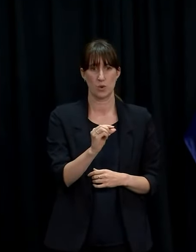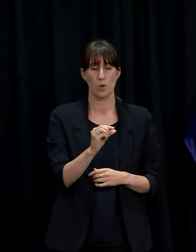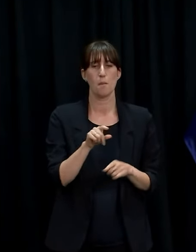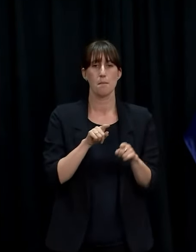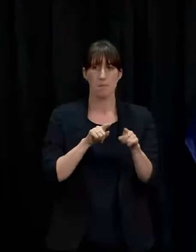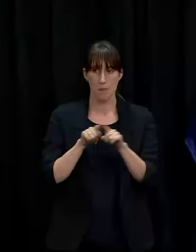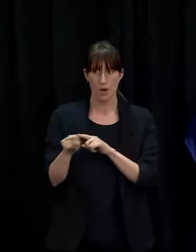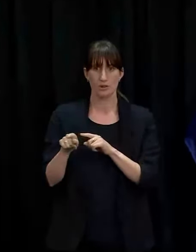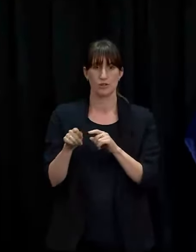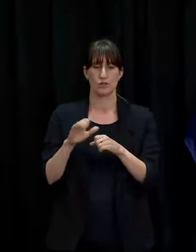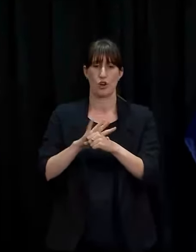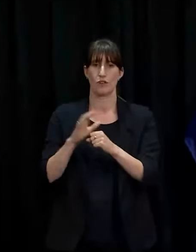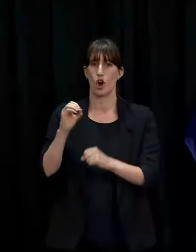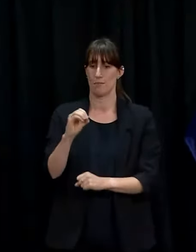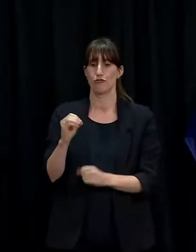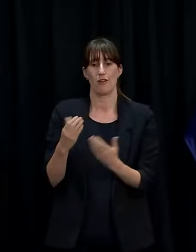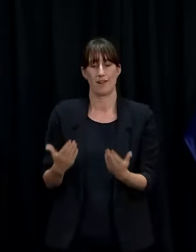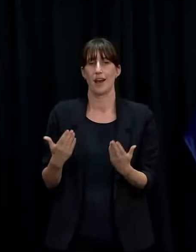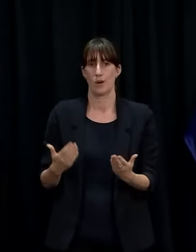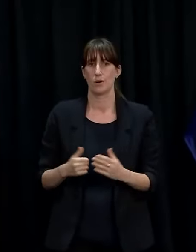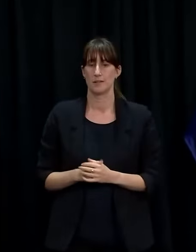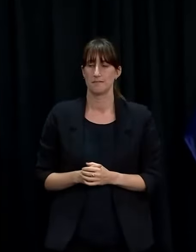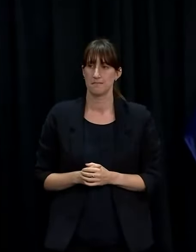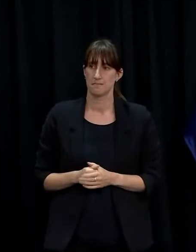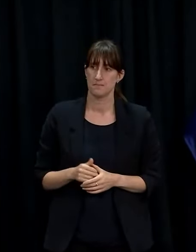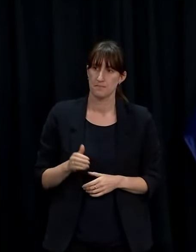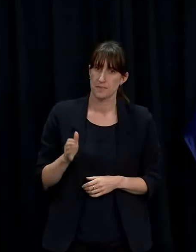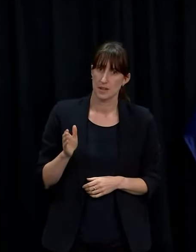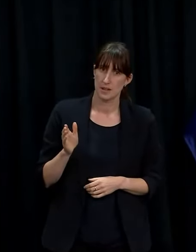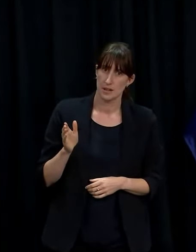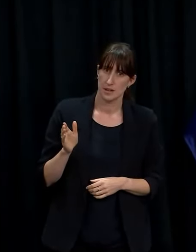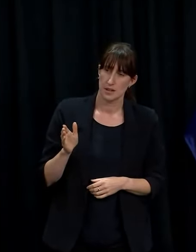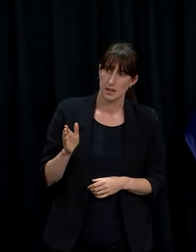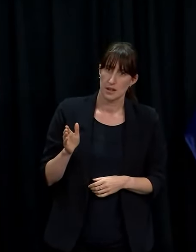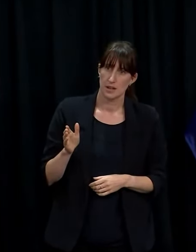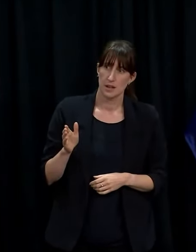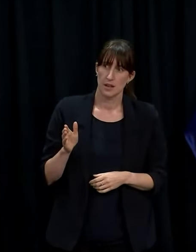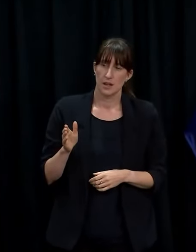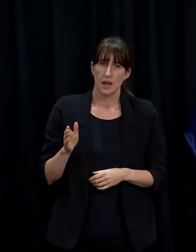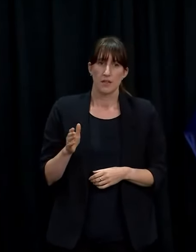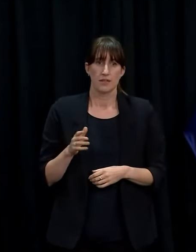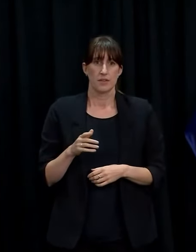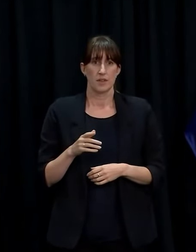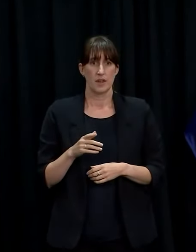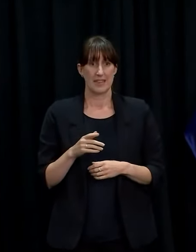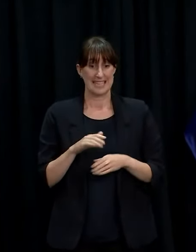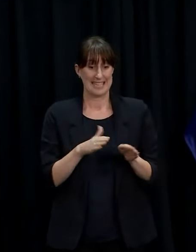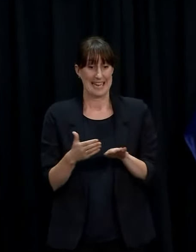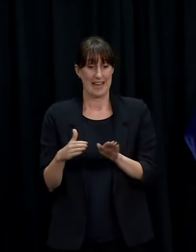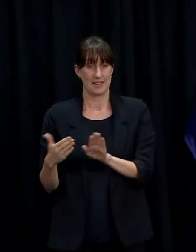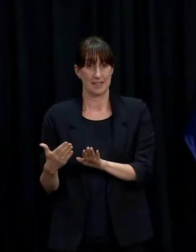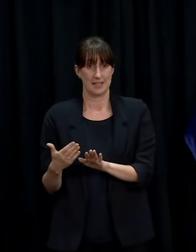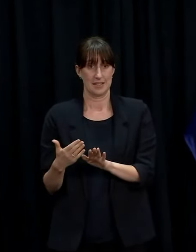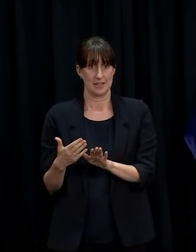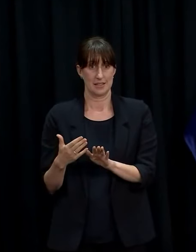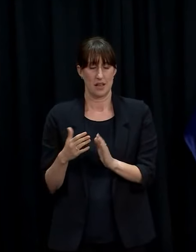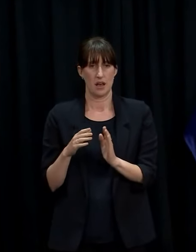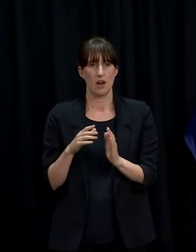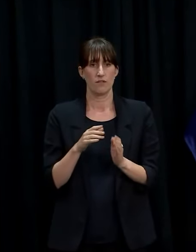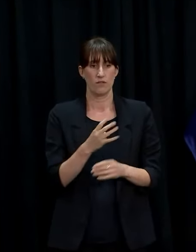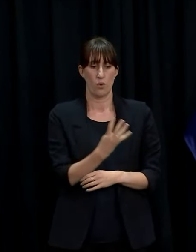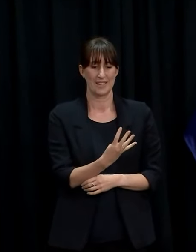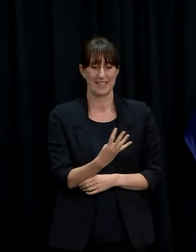genome sequence. It's all Omicron now. Of the 43 COVID deaths that have been coded as coming